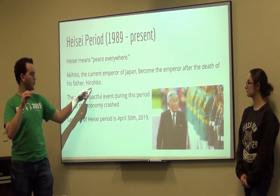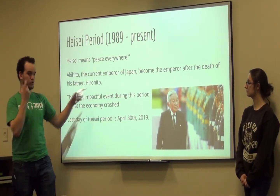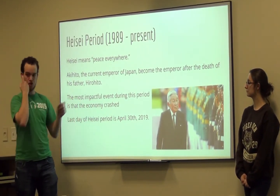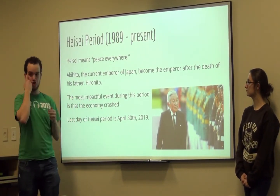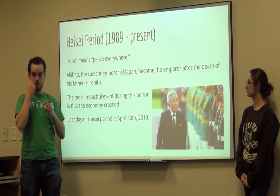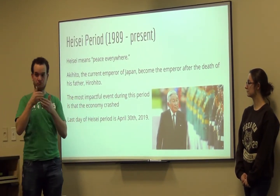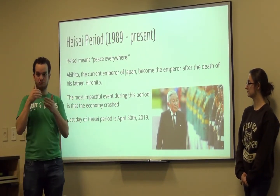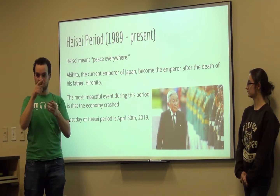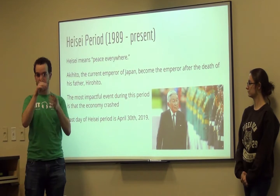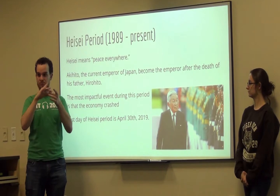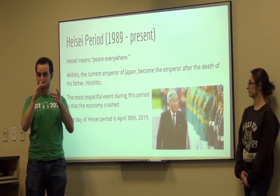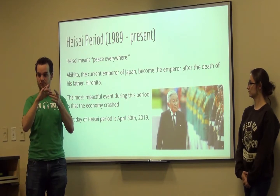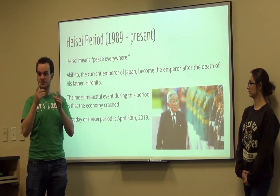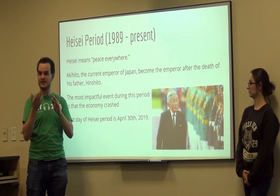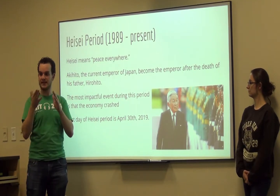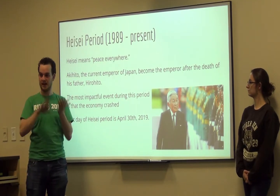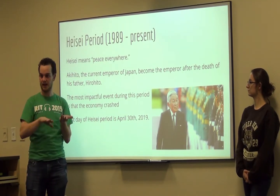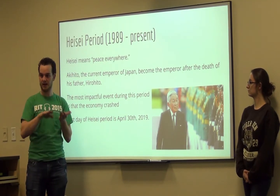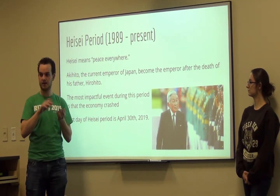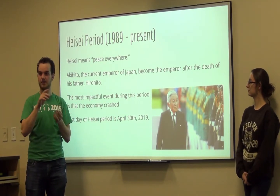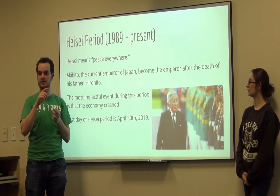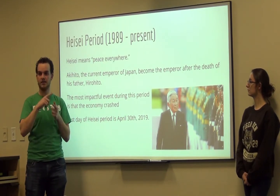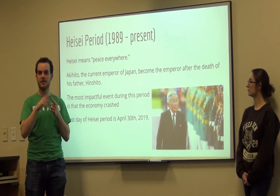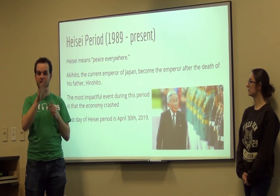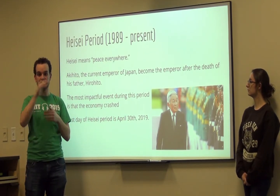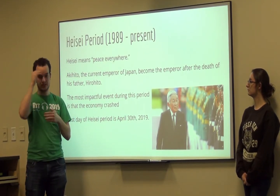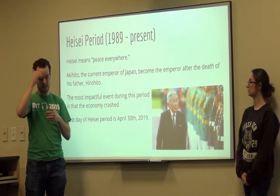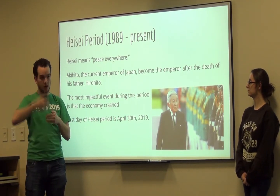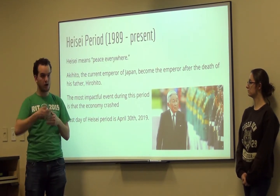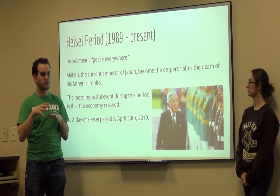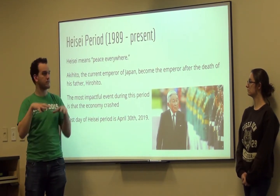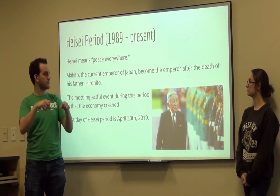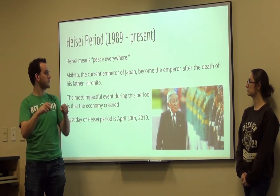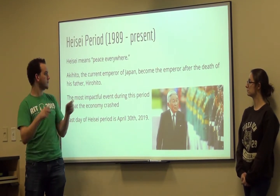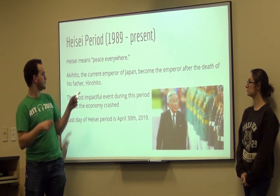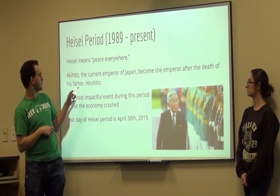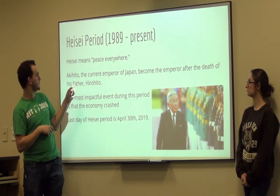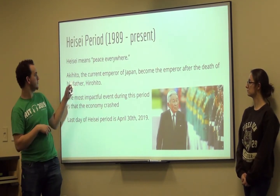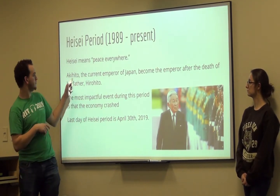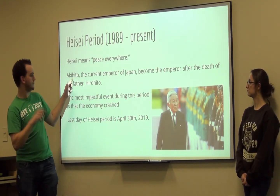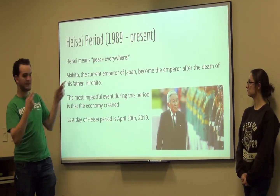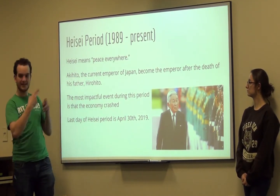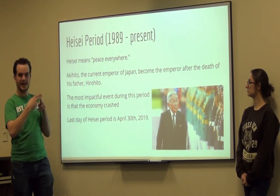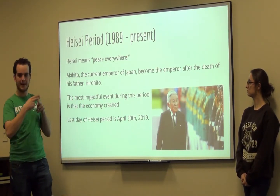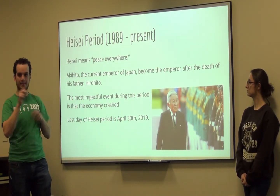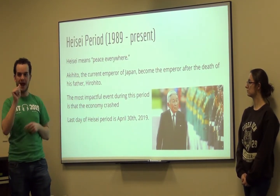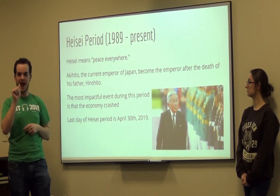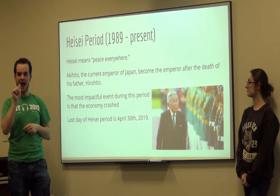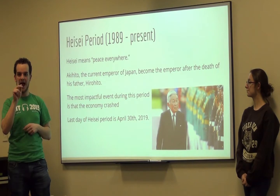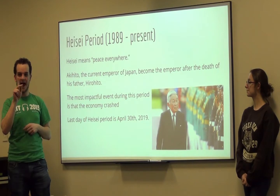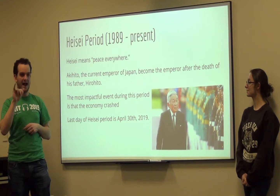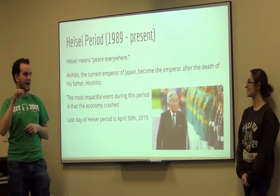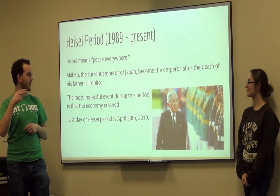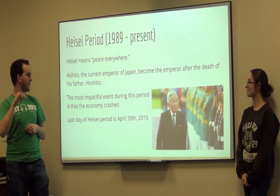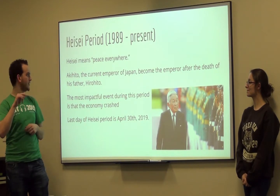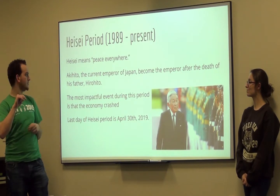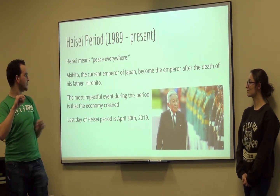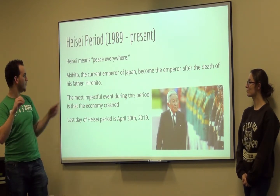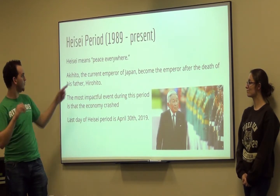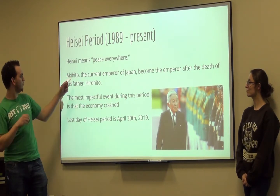Emperor Hiroshito, who the previous group talked about, in 89 he passed away, and his son Akihito